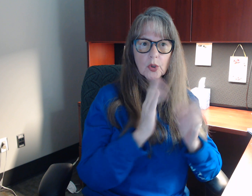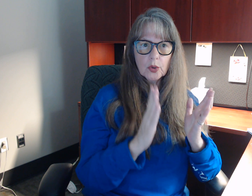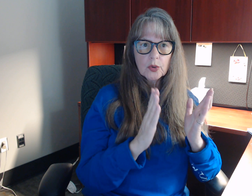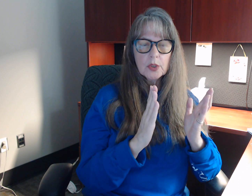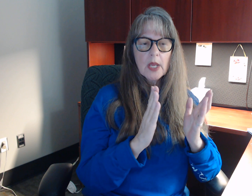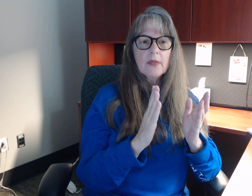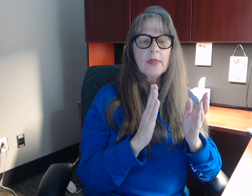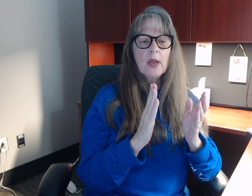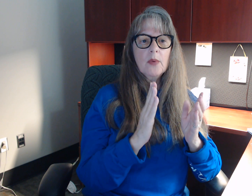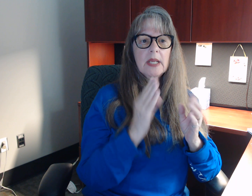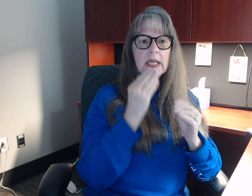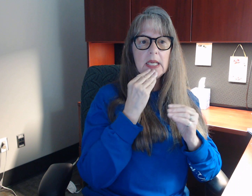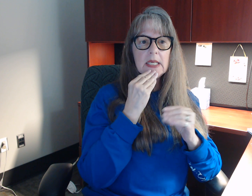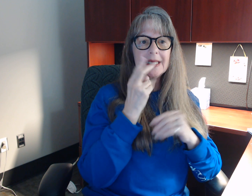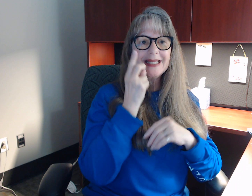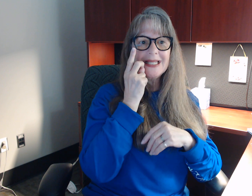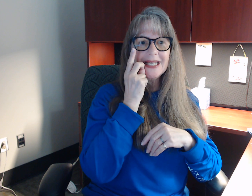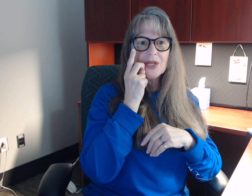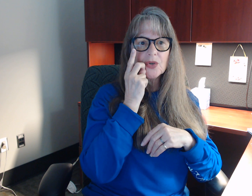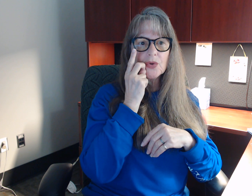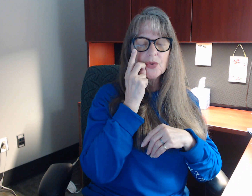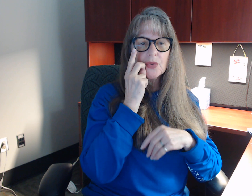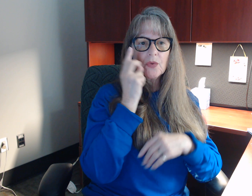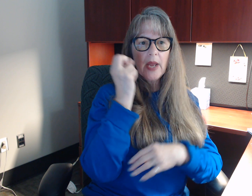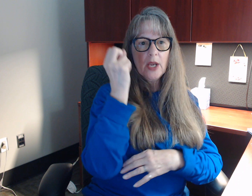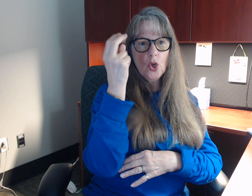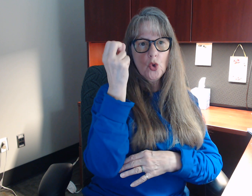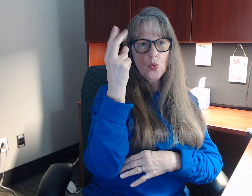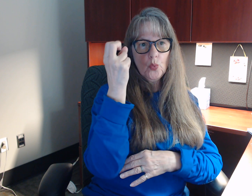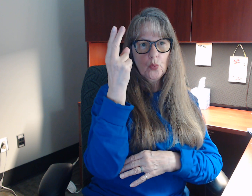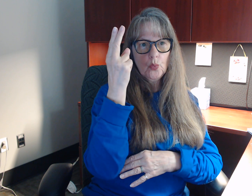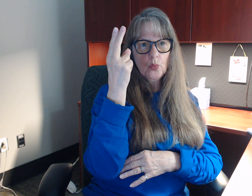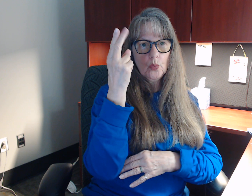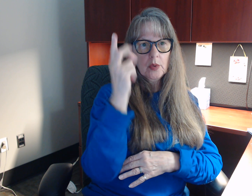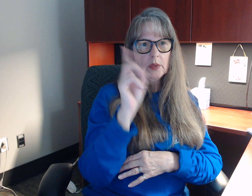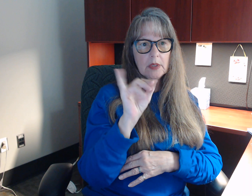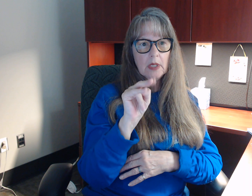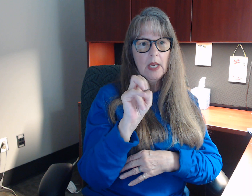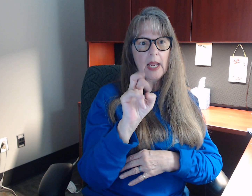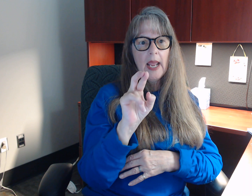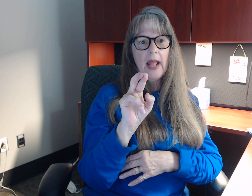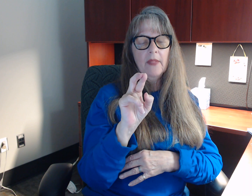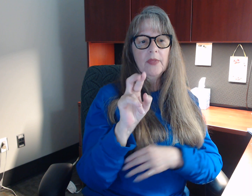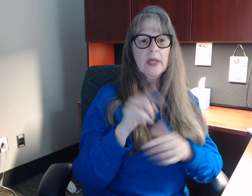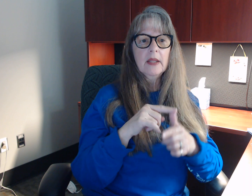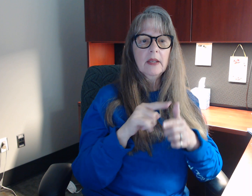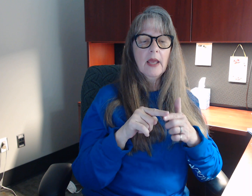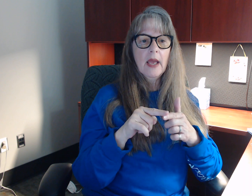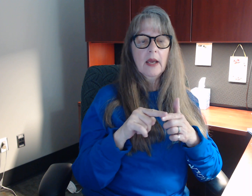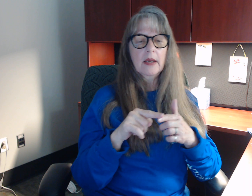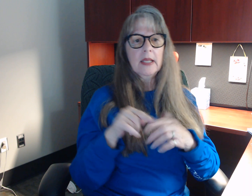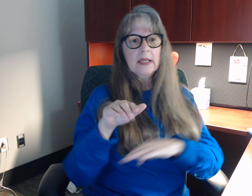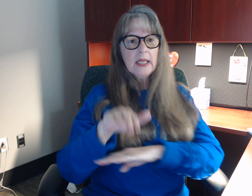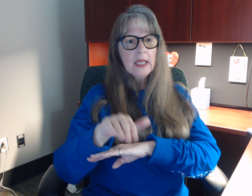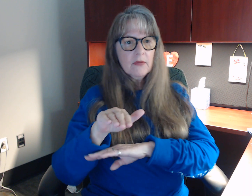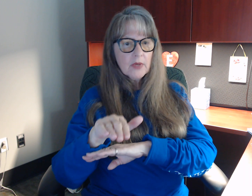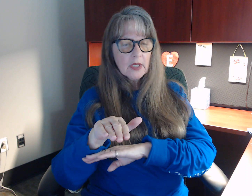workers, they would eat dinner at noon. And then in the evening, it